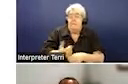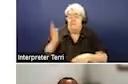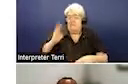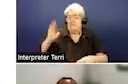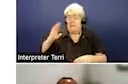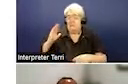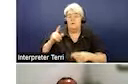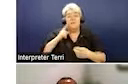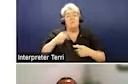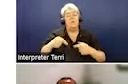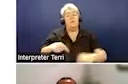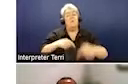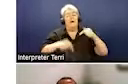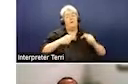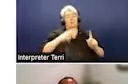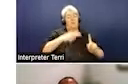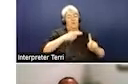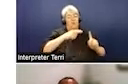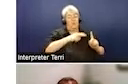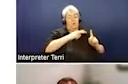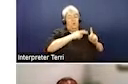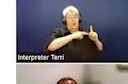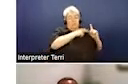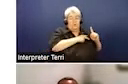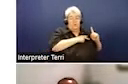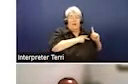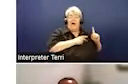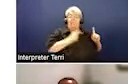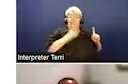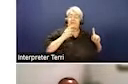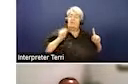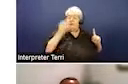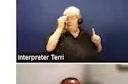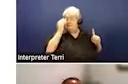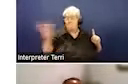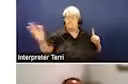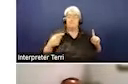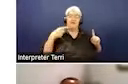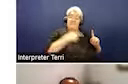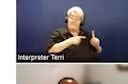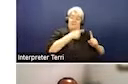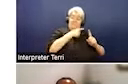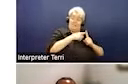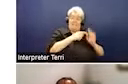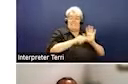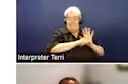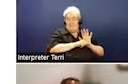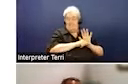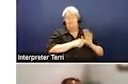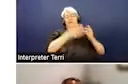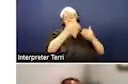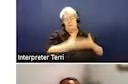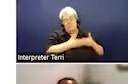things and get some ideas from it and even give us some forwarding ideas as to what you think should be included going